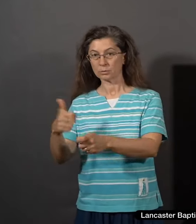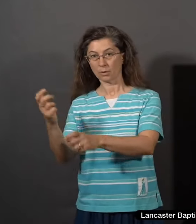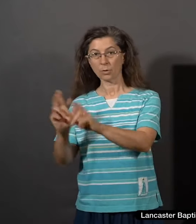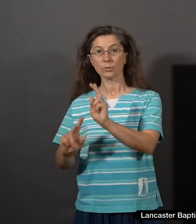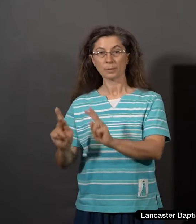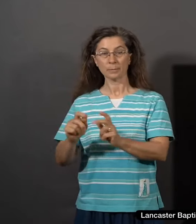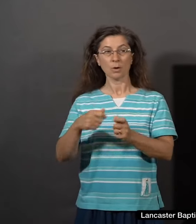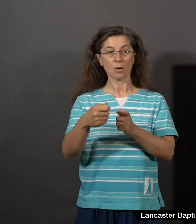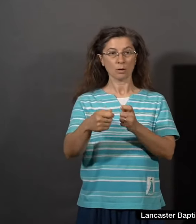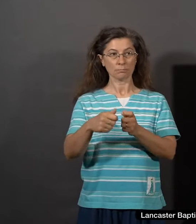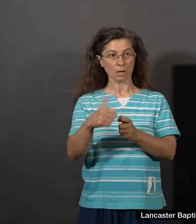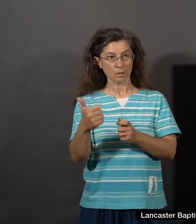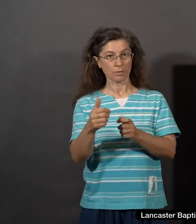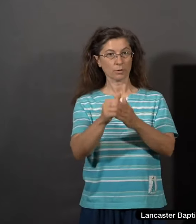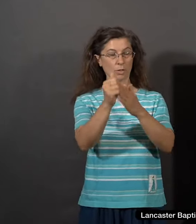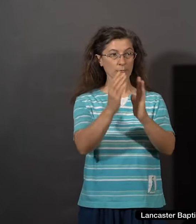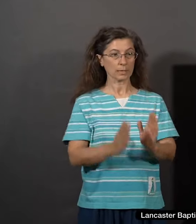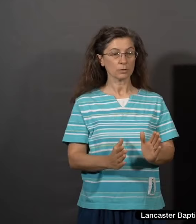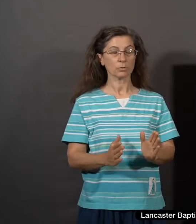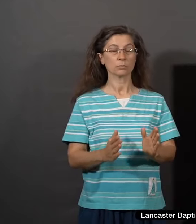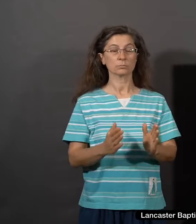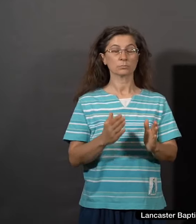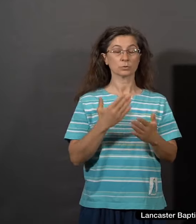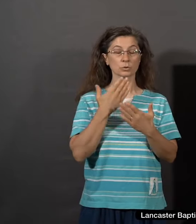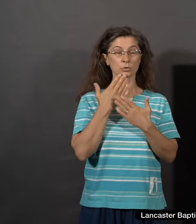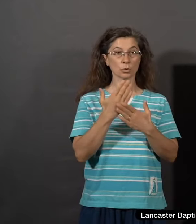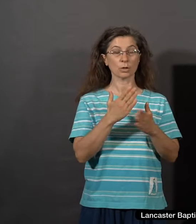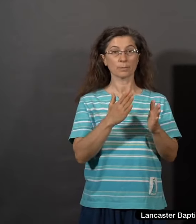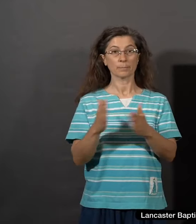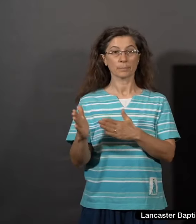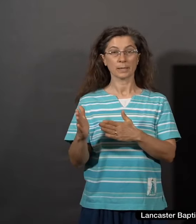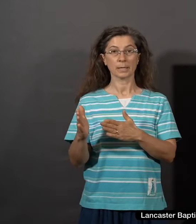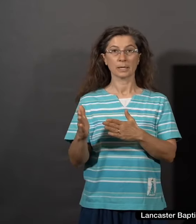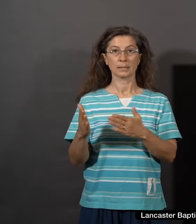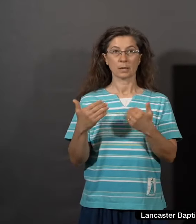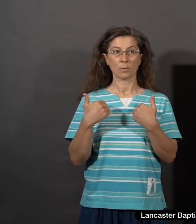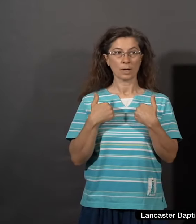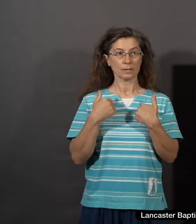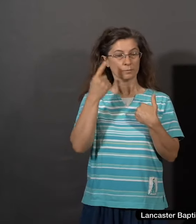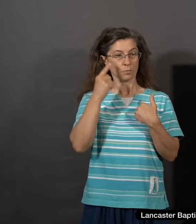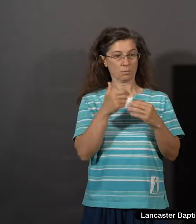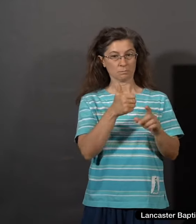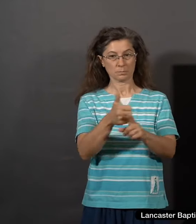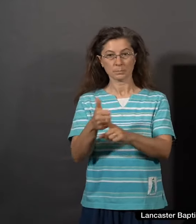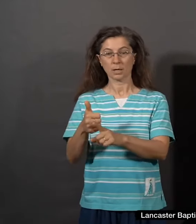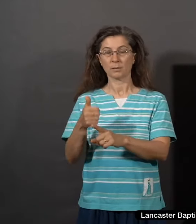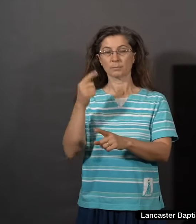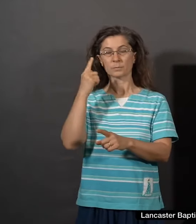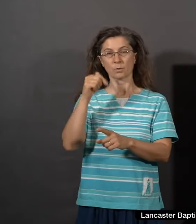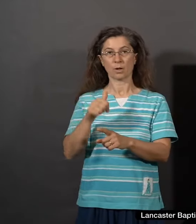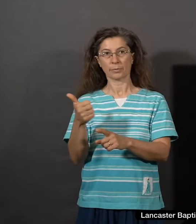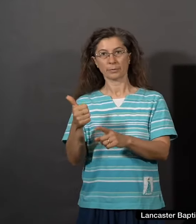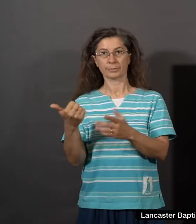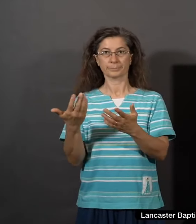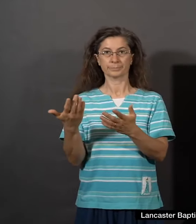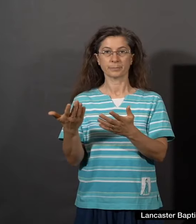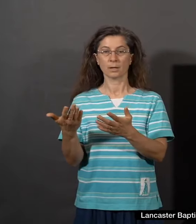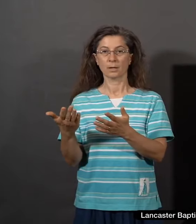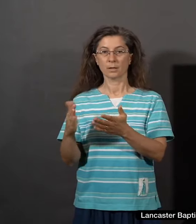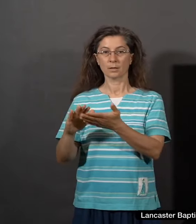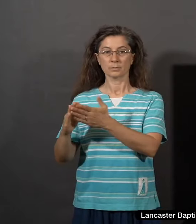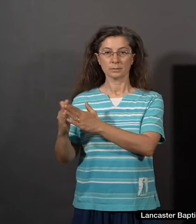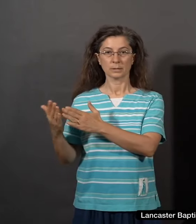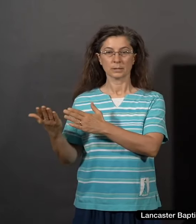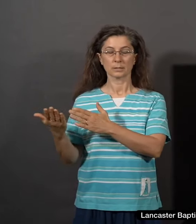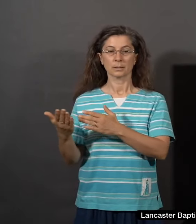legal firms asked if it could be placed uh into the web into their websites and so we have we have a physical plan phase